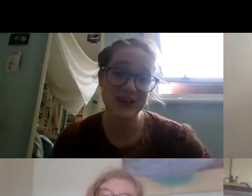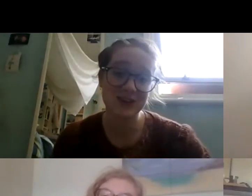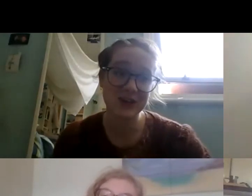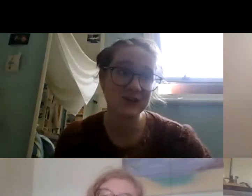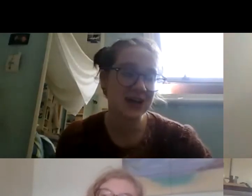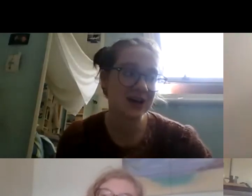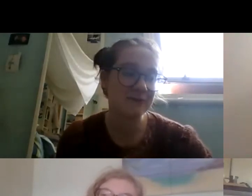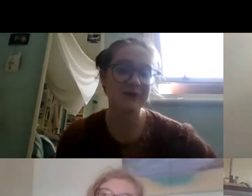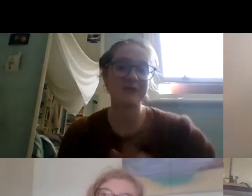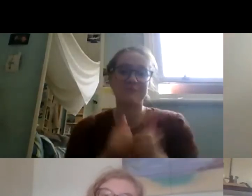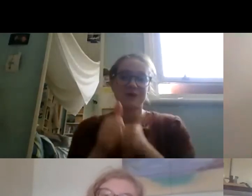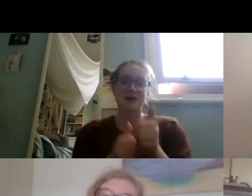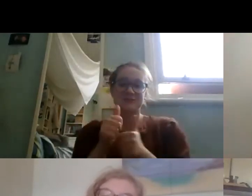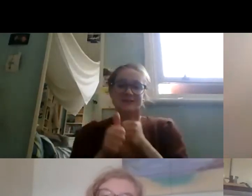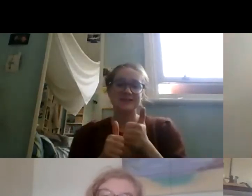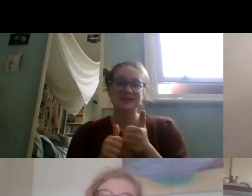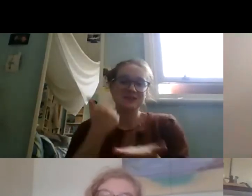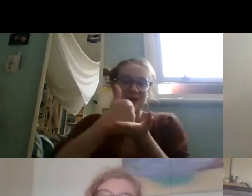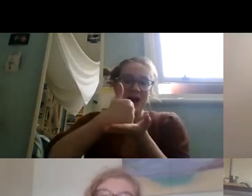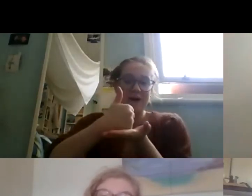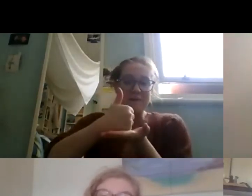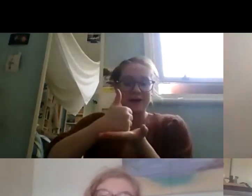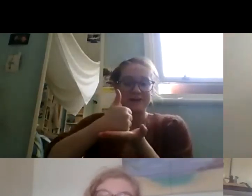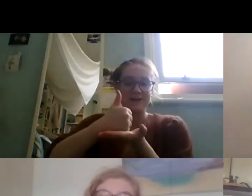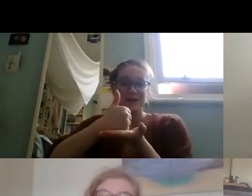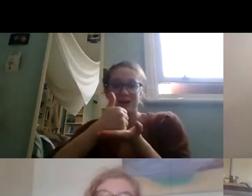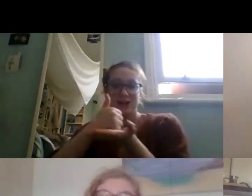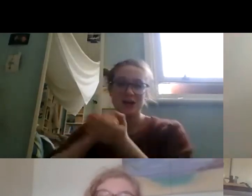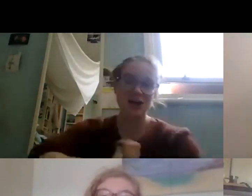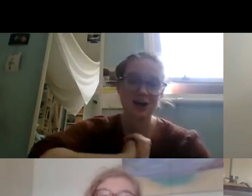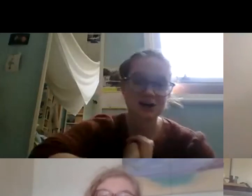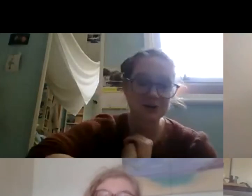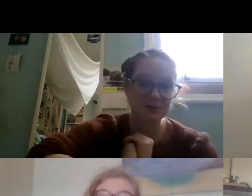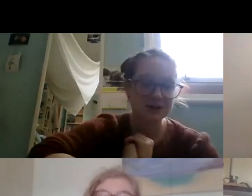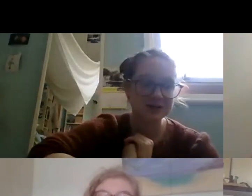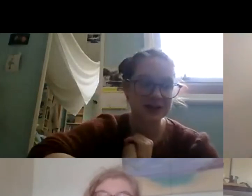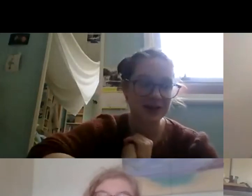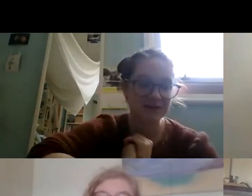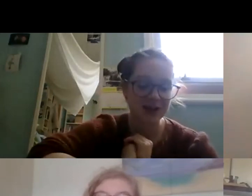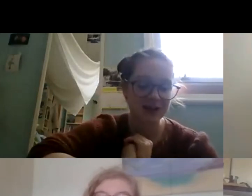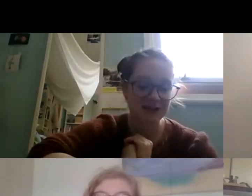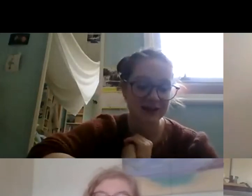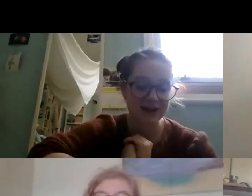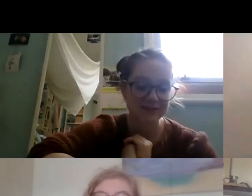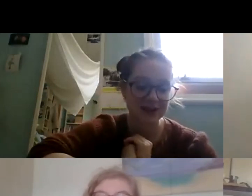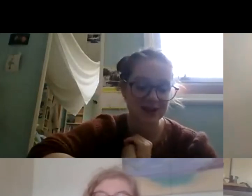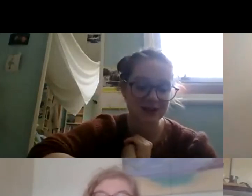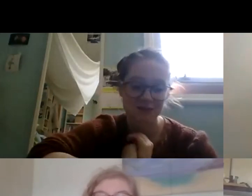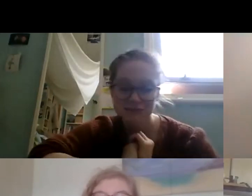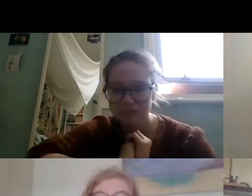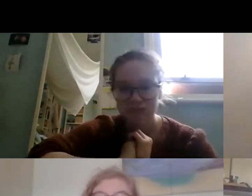and thank you. What else we have? Proud. Got help. Trying to think of any like